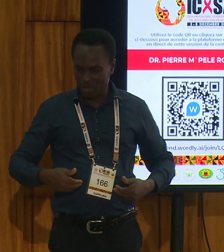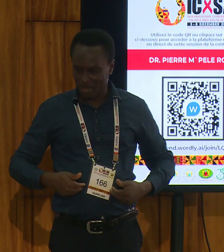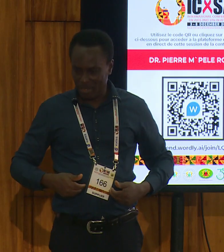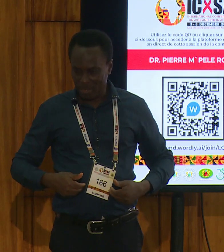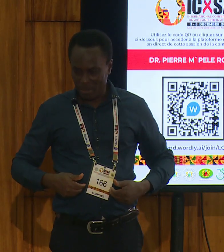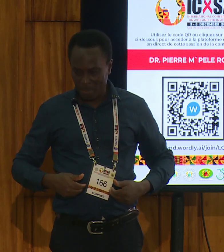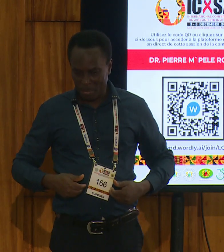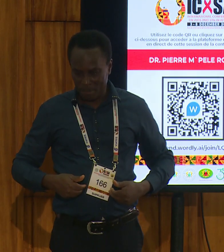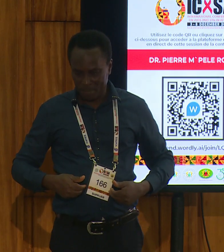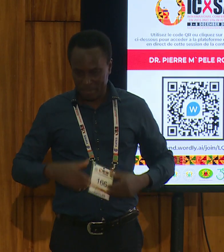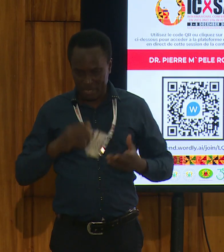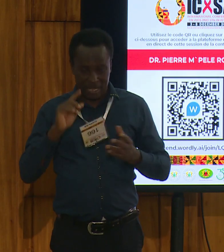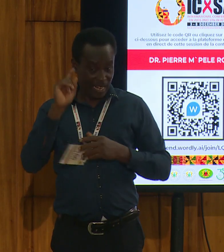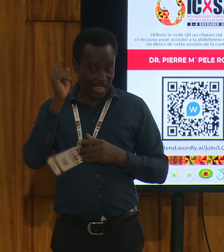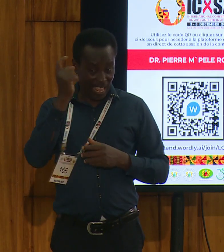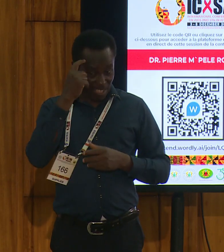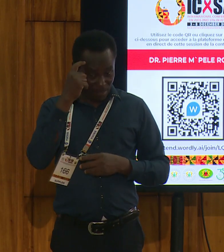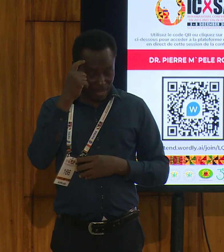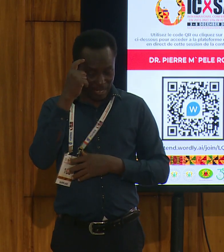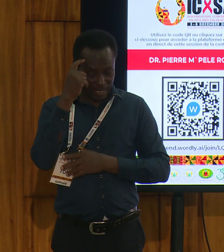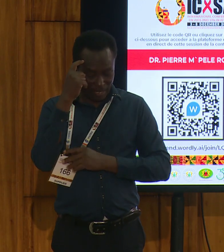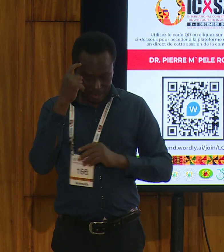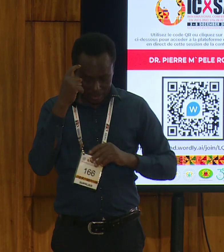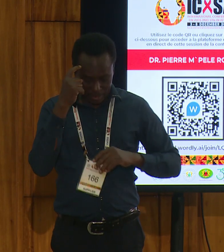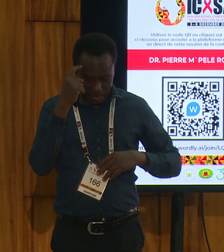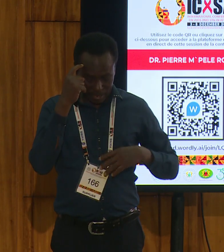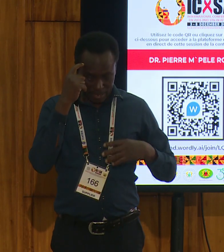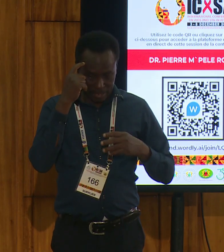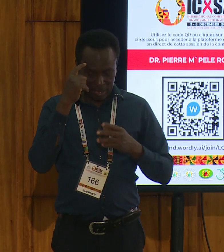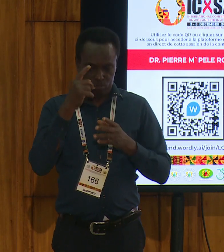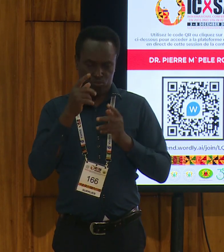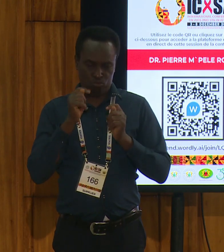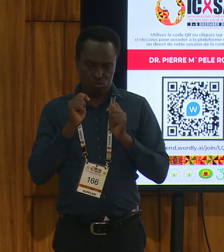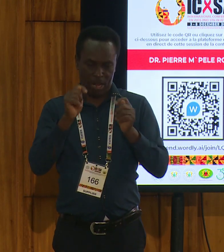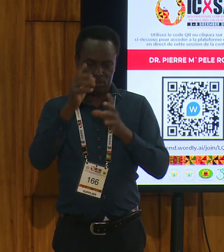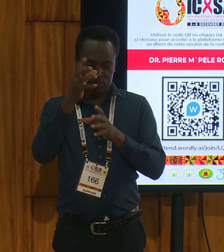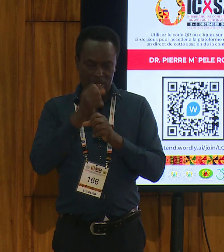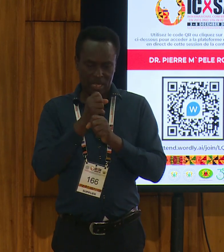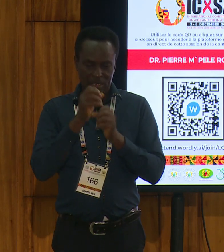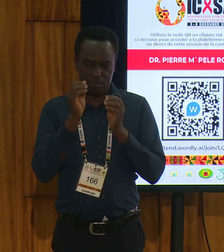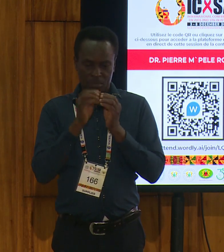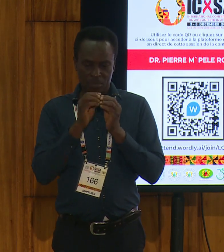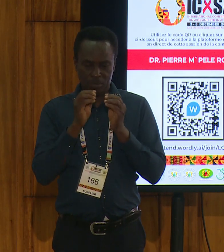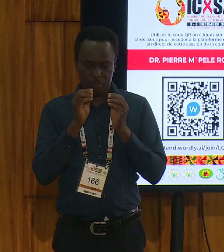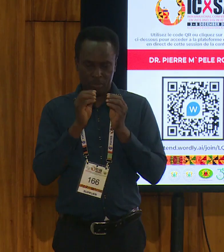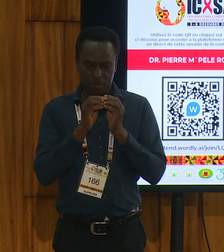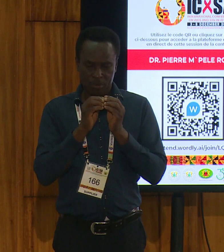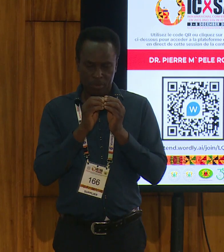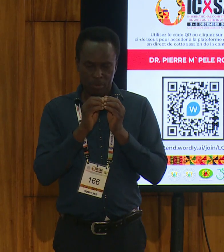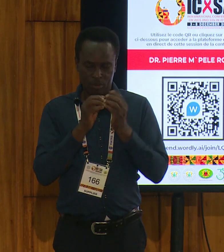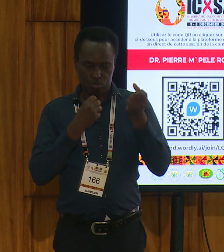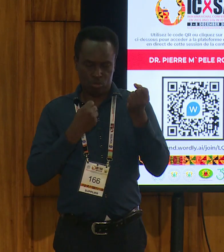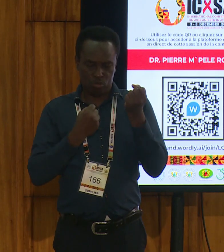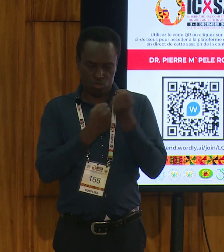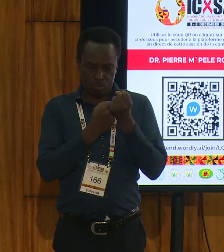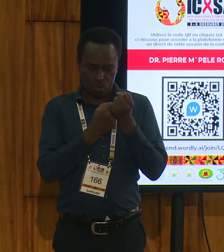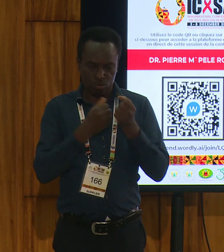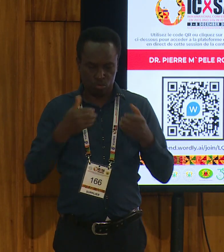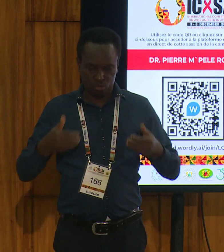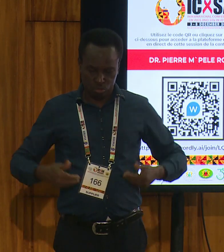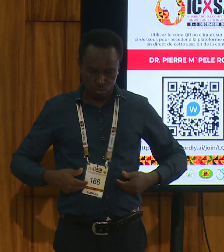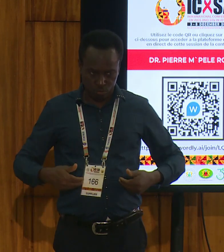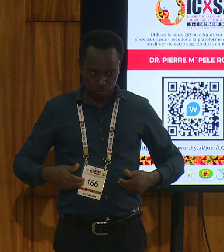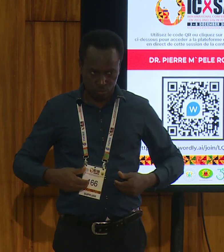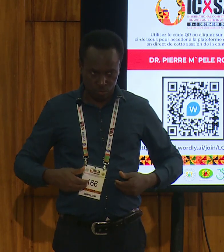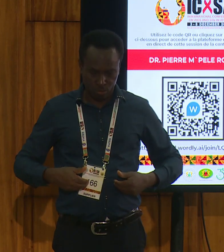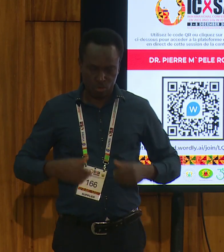the government, if I understood well, trying to get more involved into supporting you, supporting the